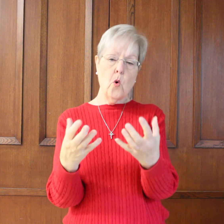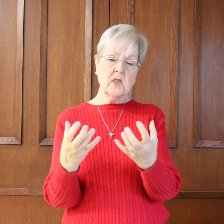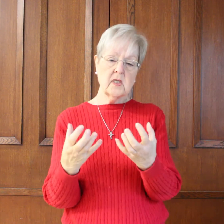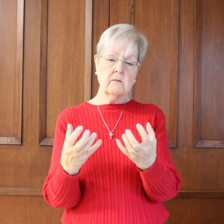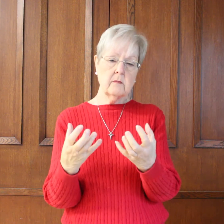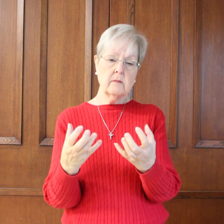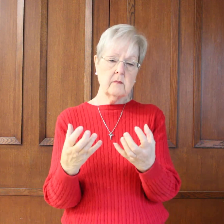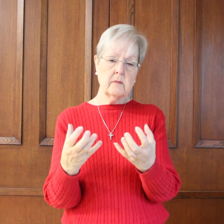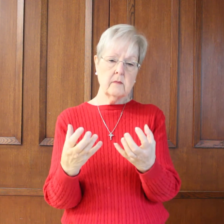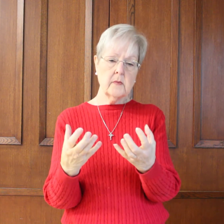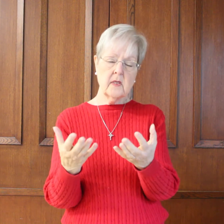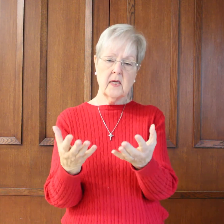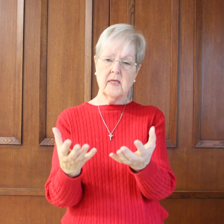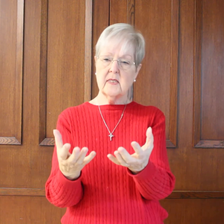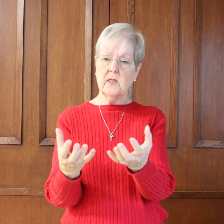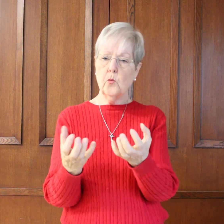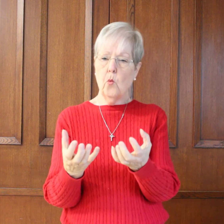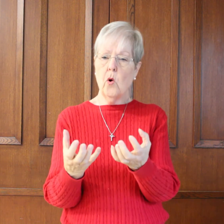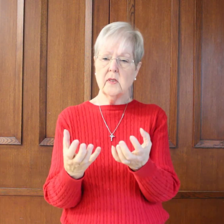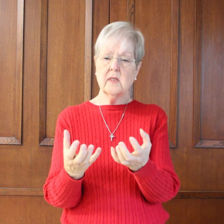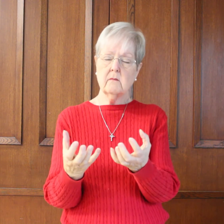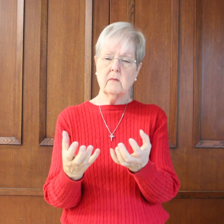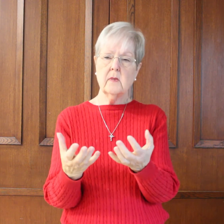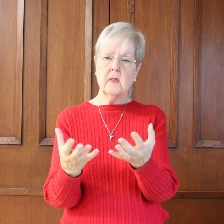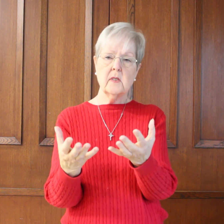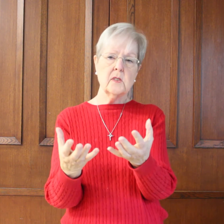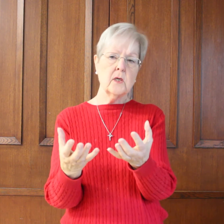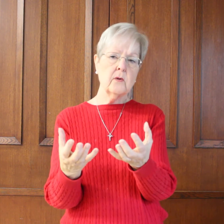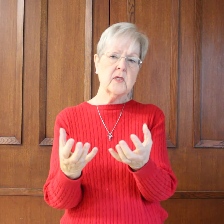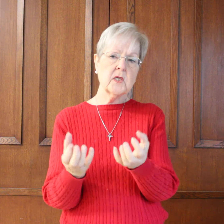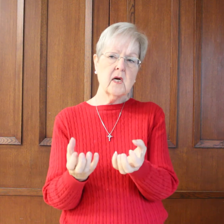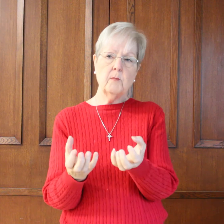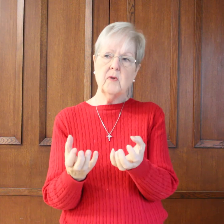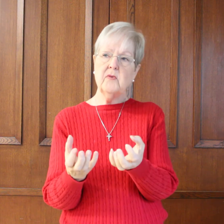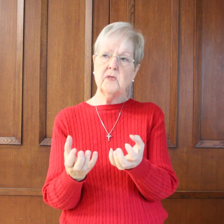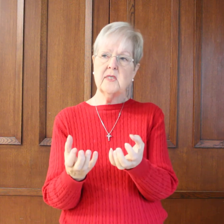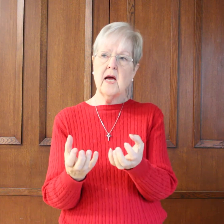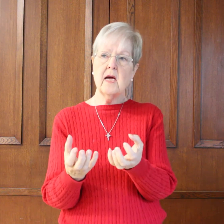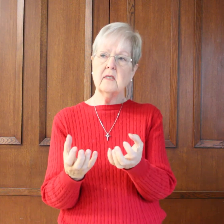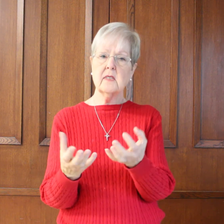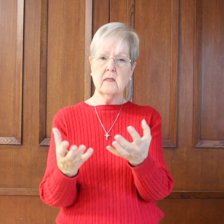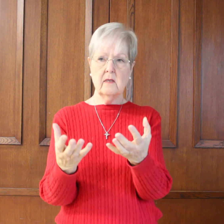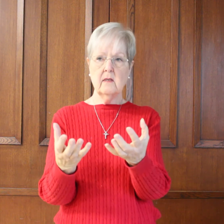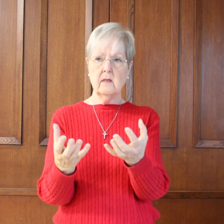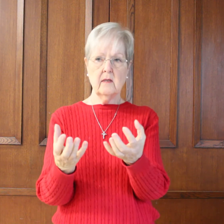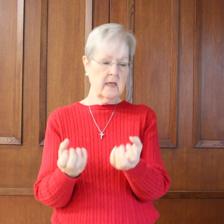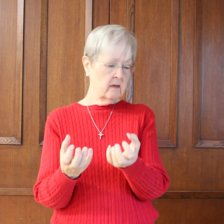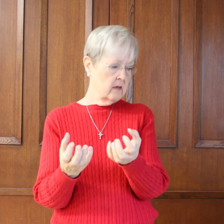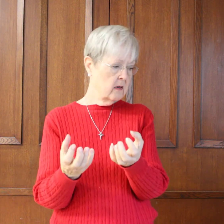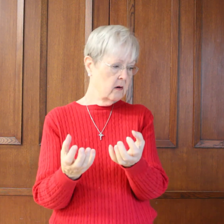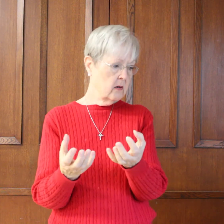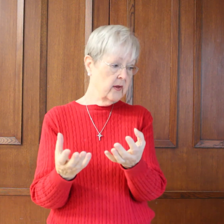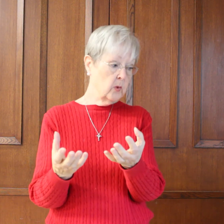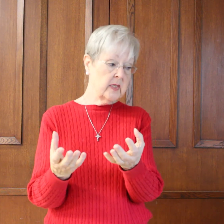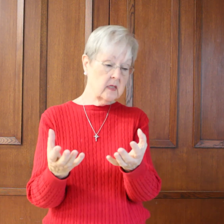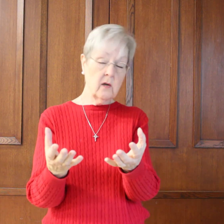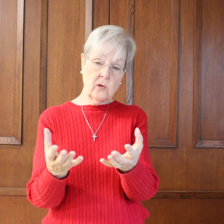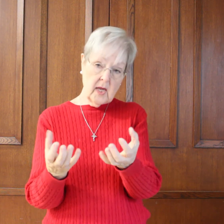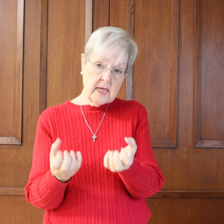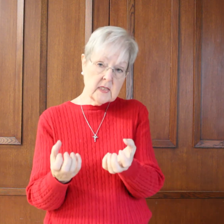Want. Let's do want. So there's a couple of new signs that we didn't learn last